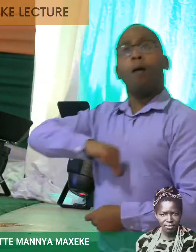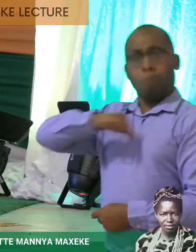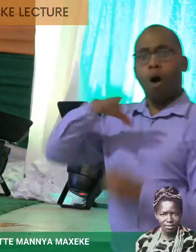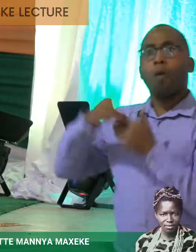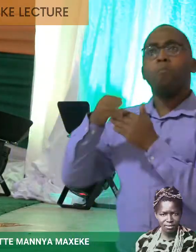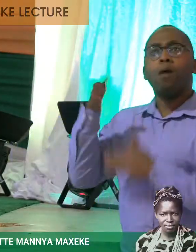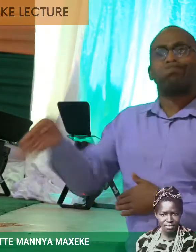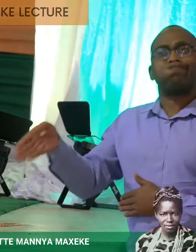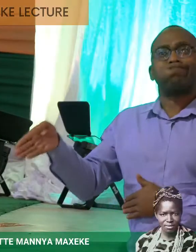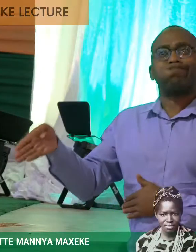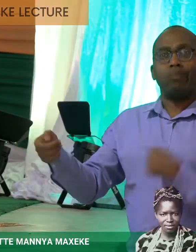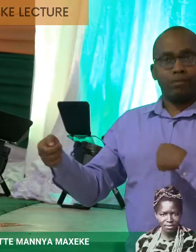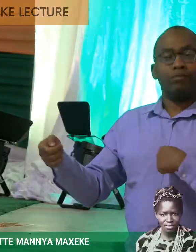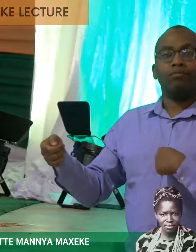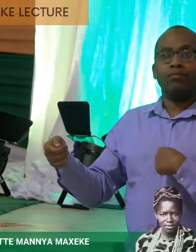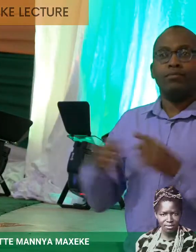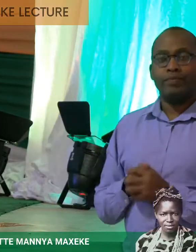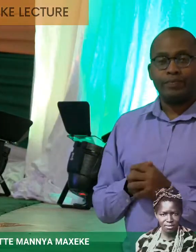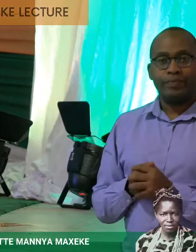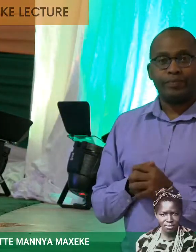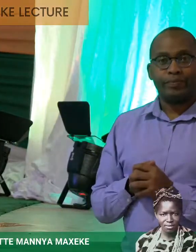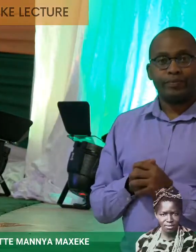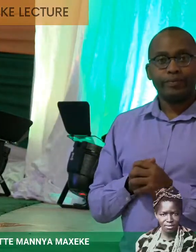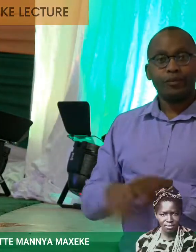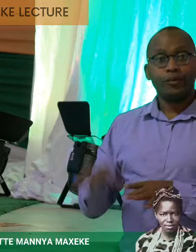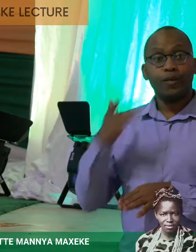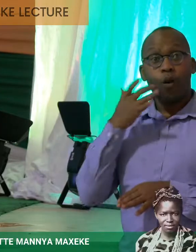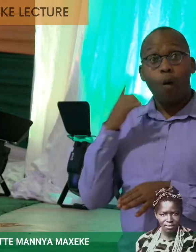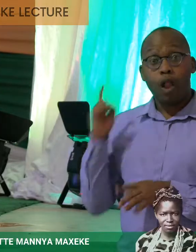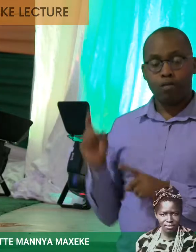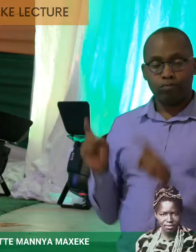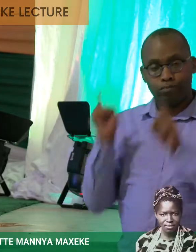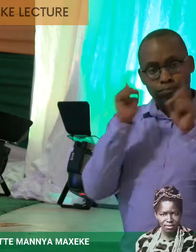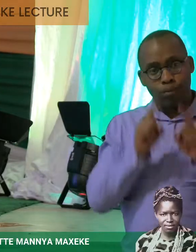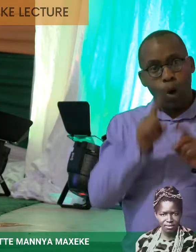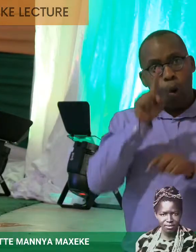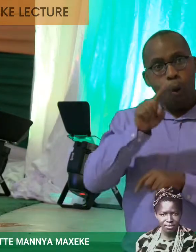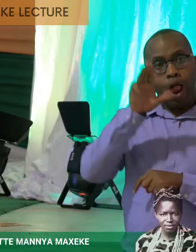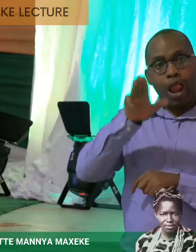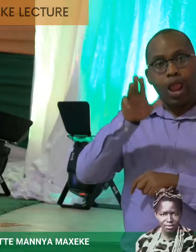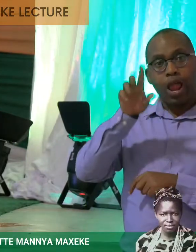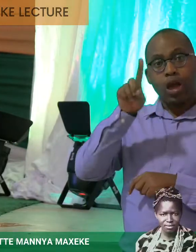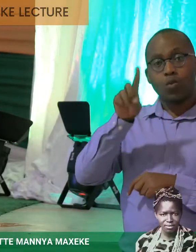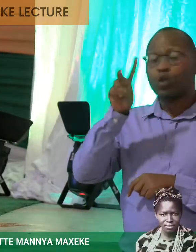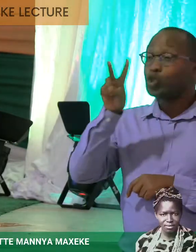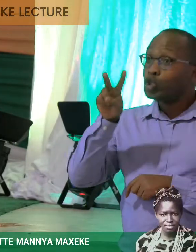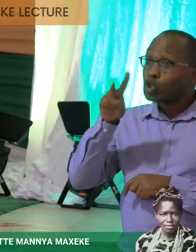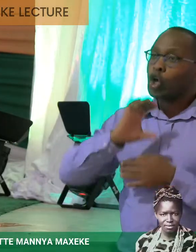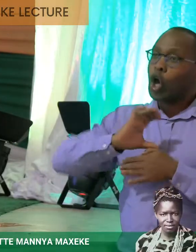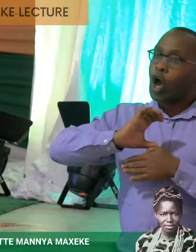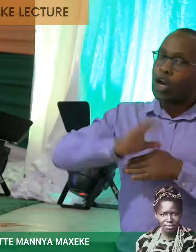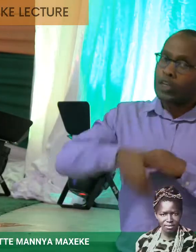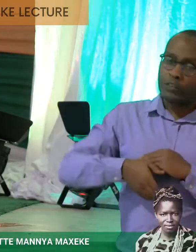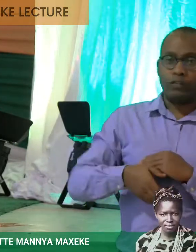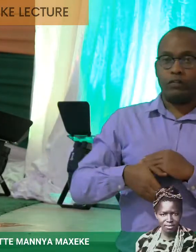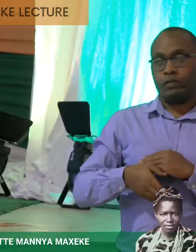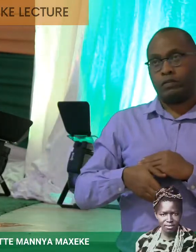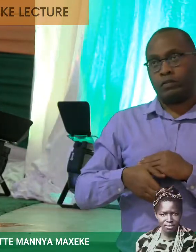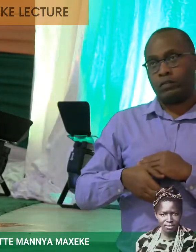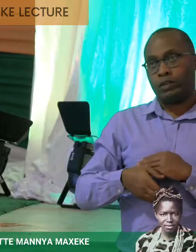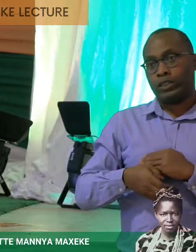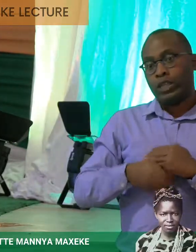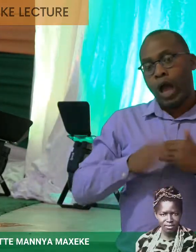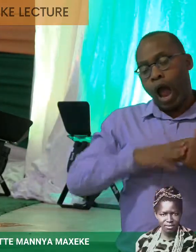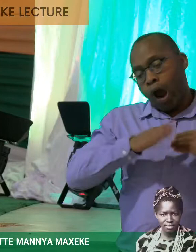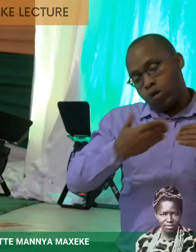so. Since her attendance of the 1912 Watershed Conference, it was no accident